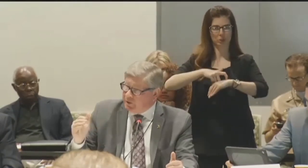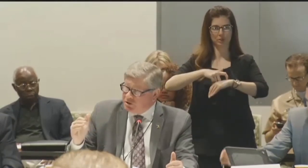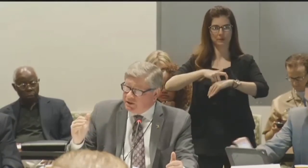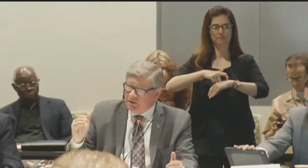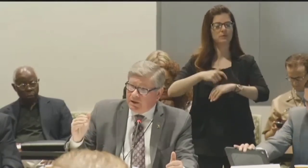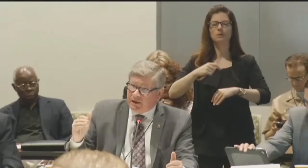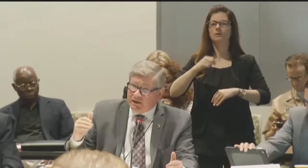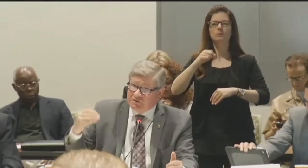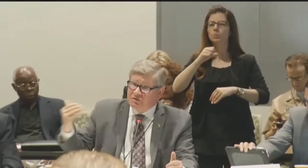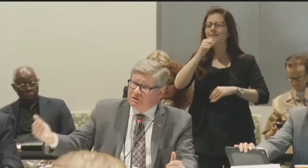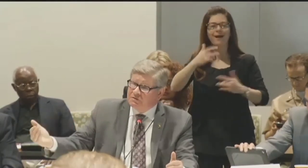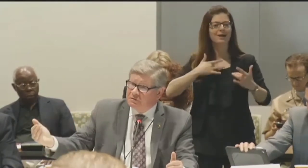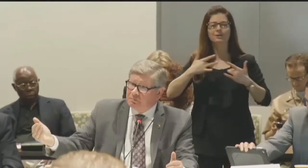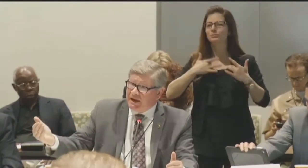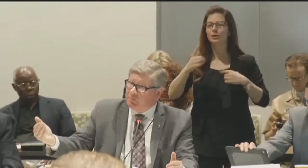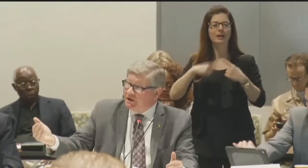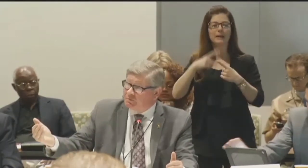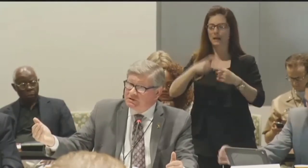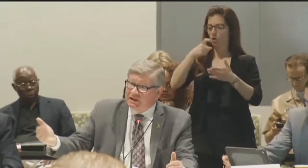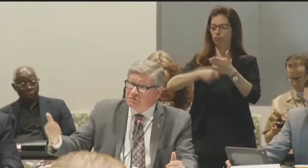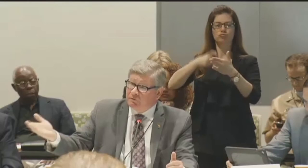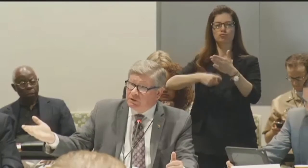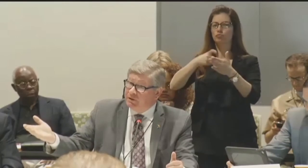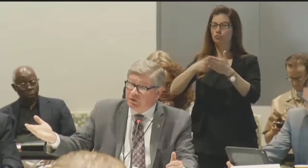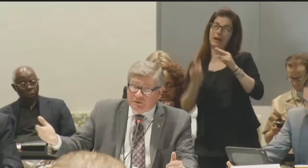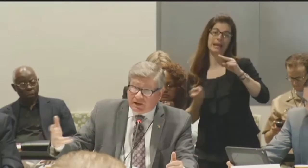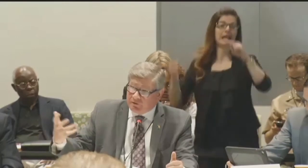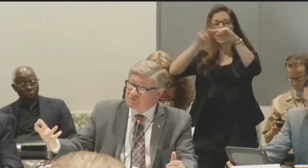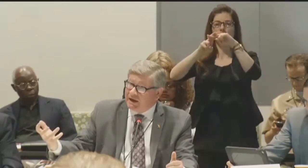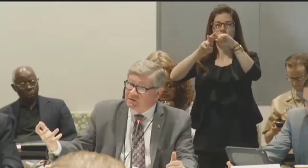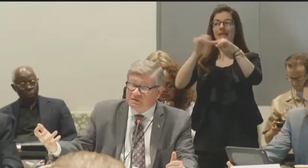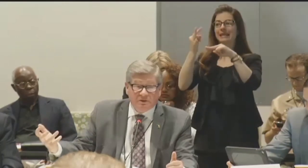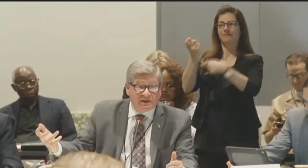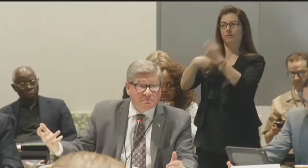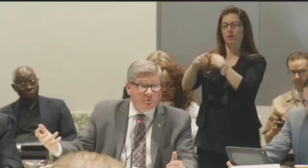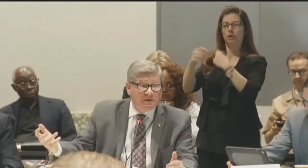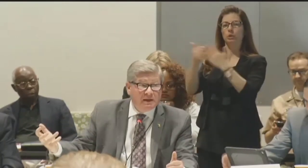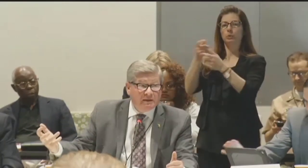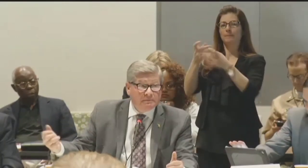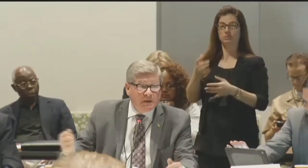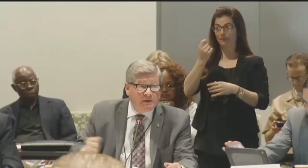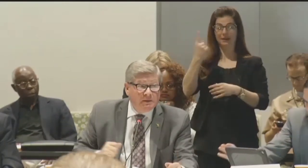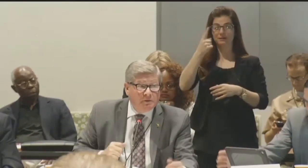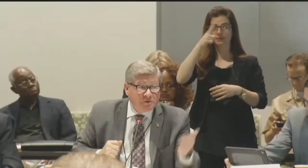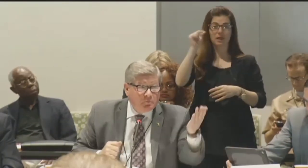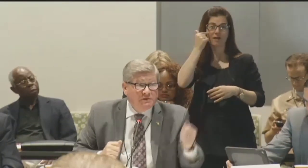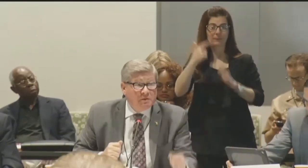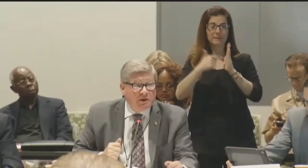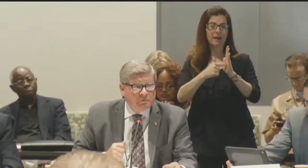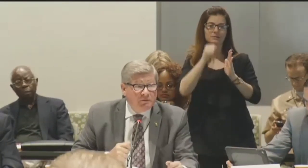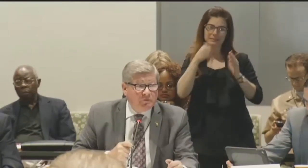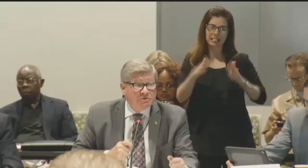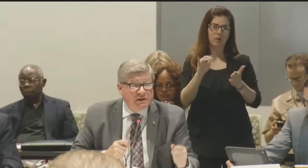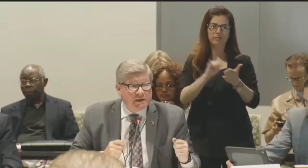rate gouging as soon as bad management takes over GLEWA. The governance model simply doesn't permit that. Those are the points